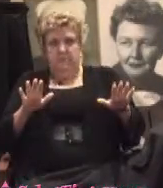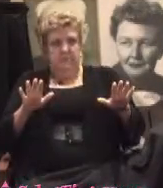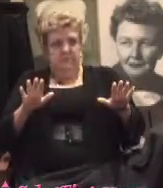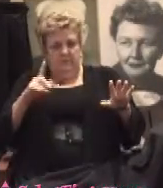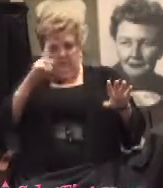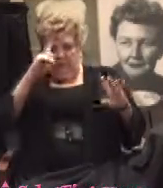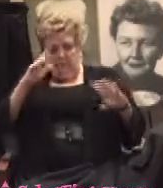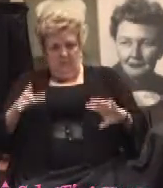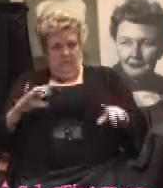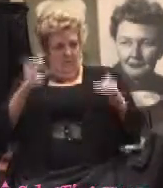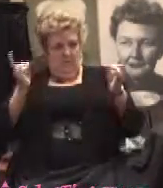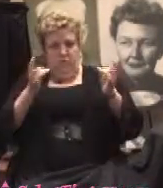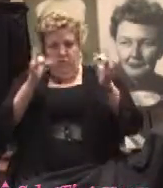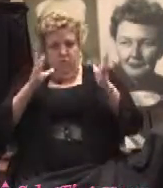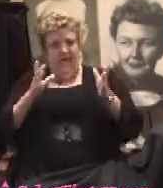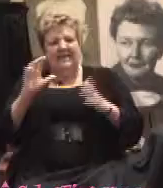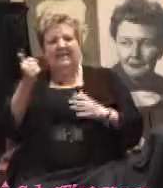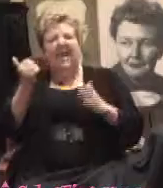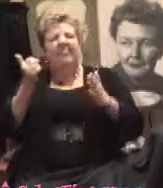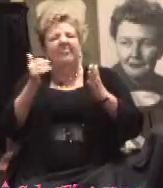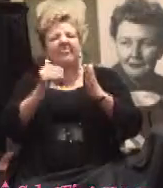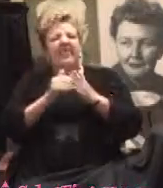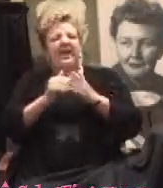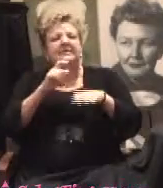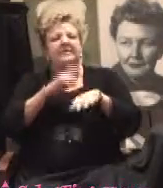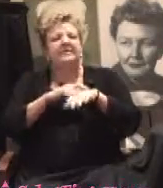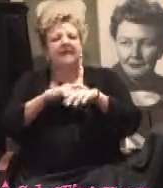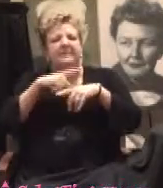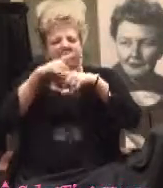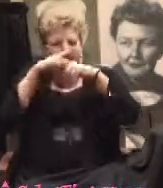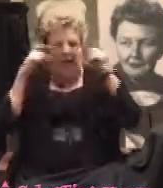was 10,000 times uglier in here.